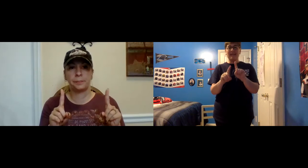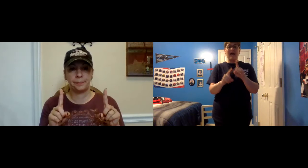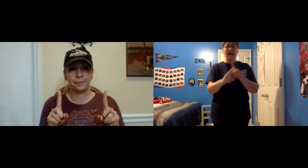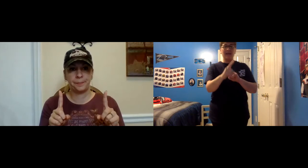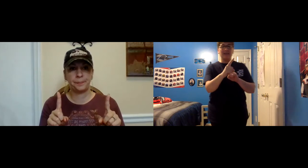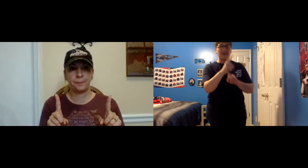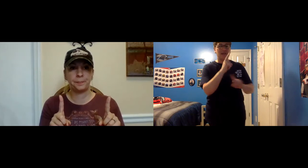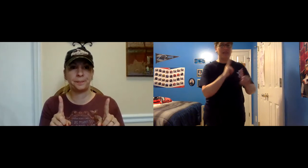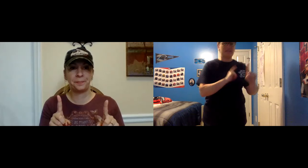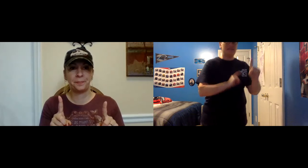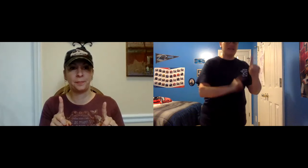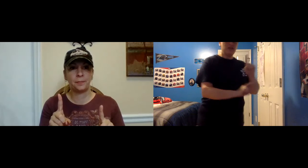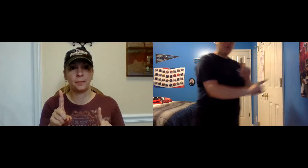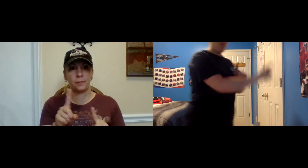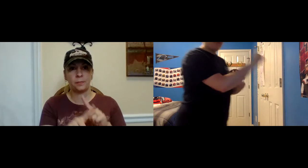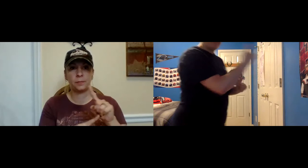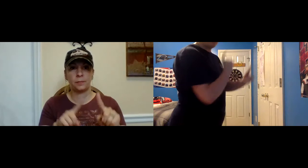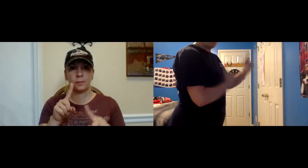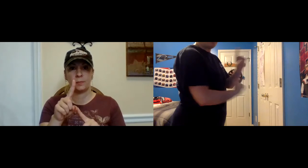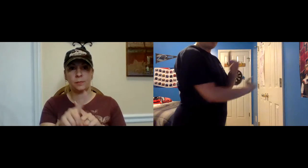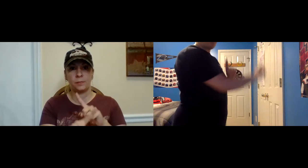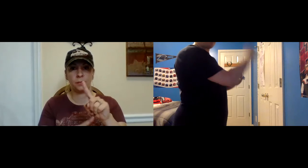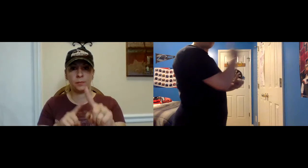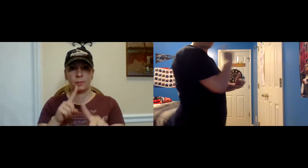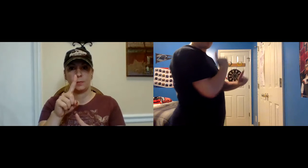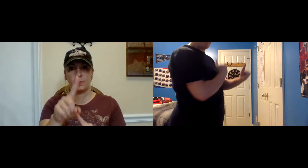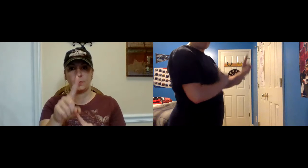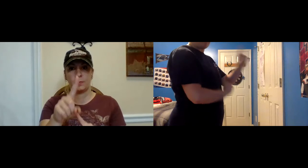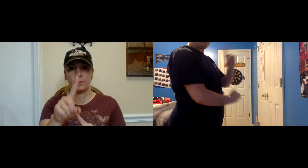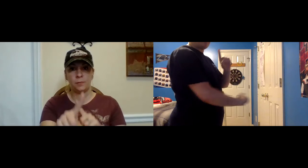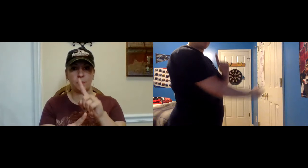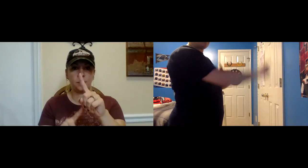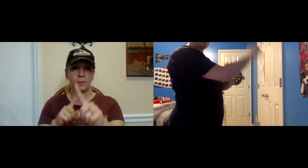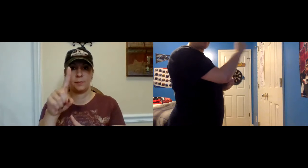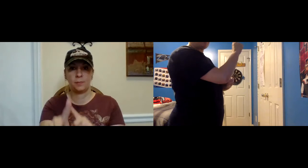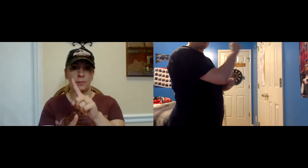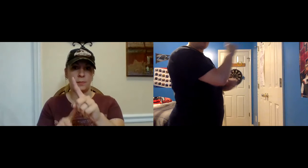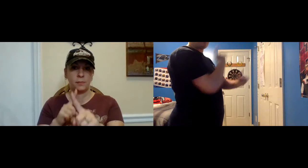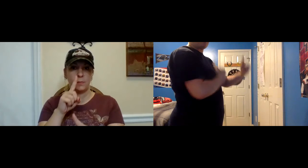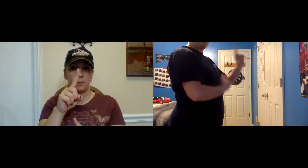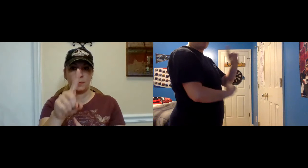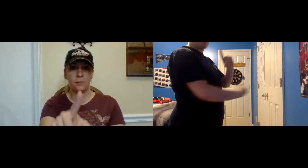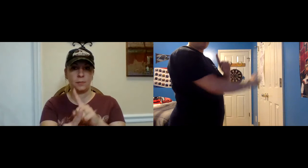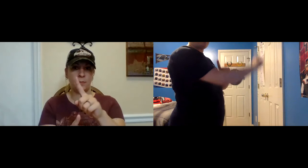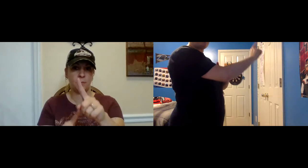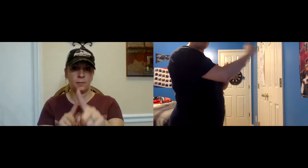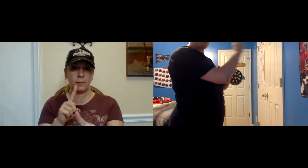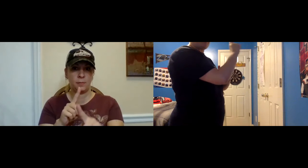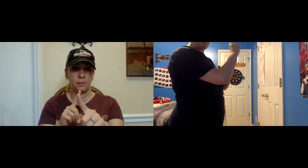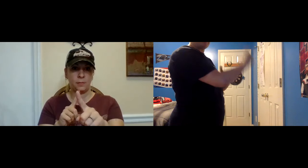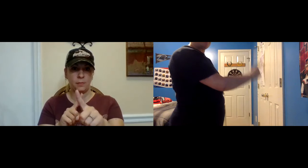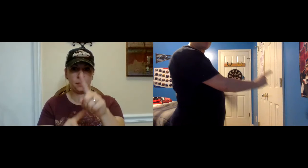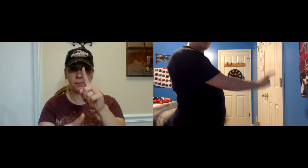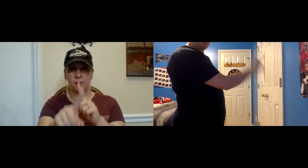again, and it's, you're pulling them towards yourself. So yeah, go the other way. Go pull